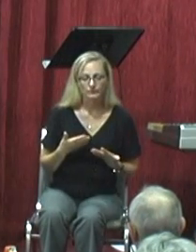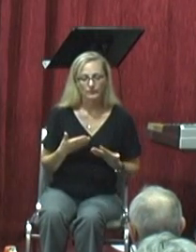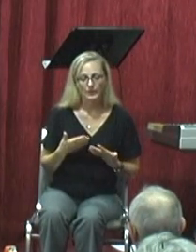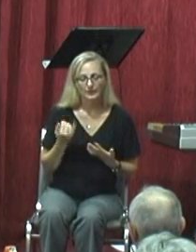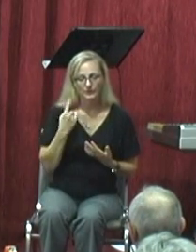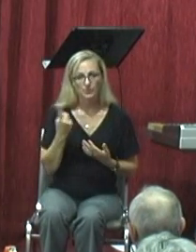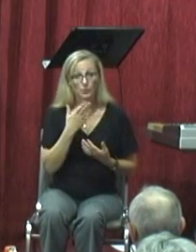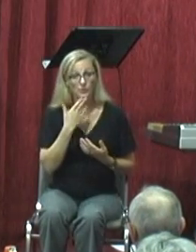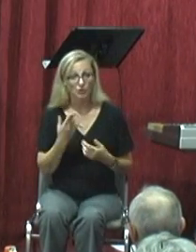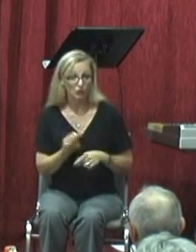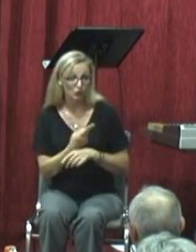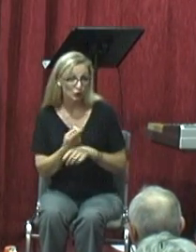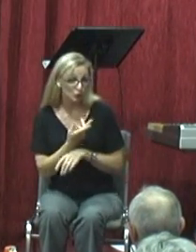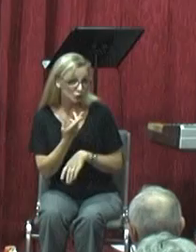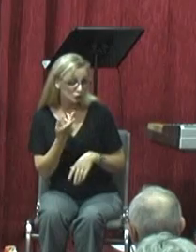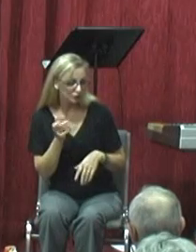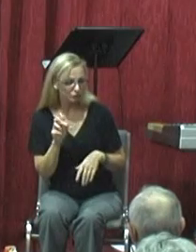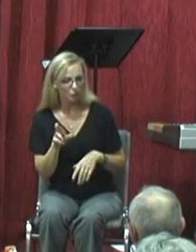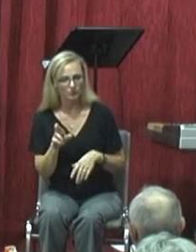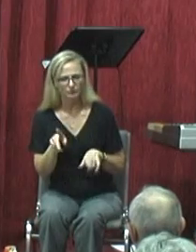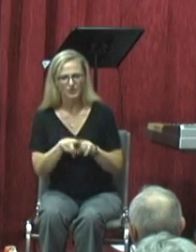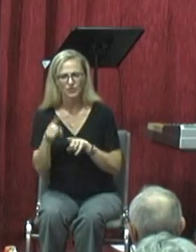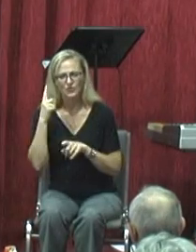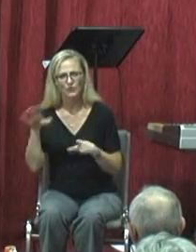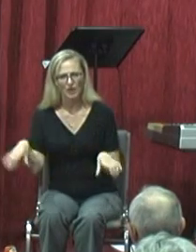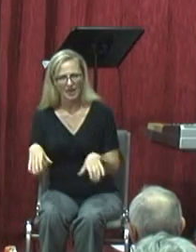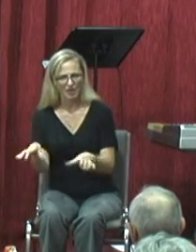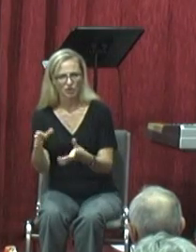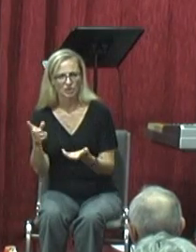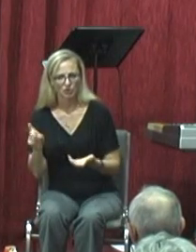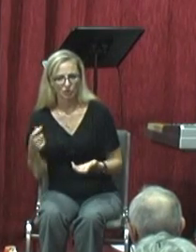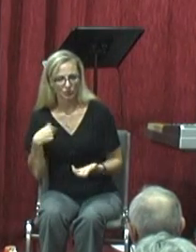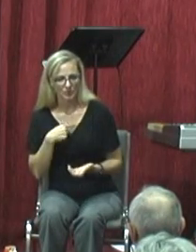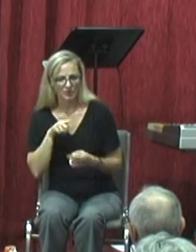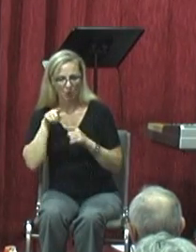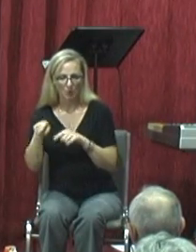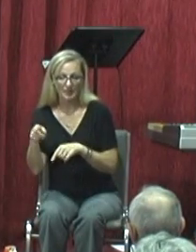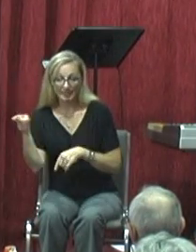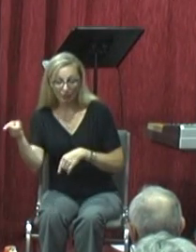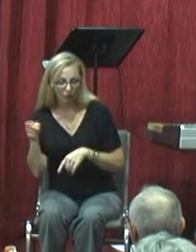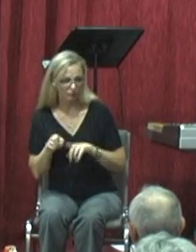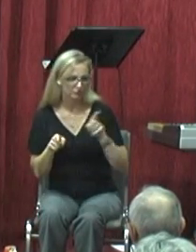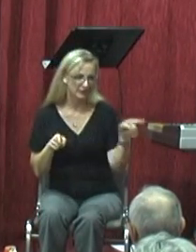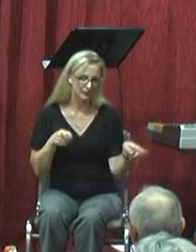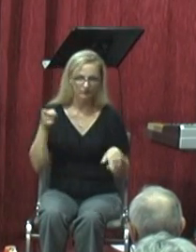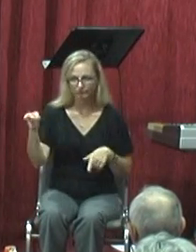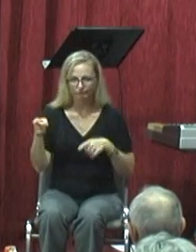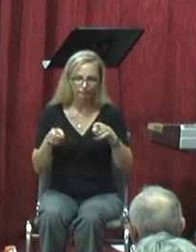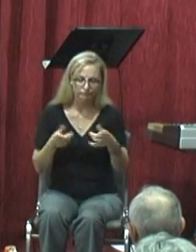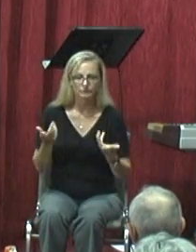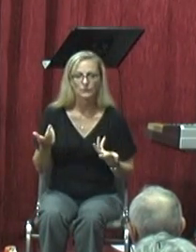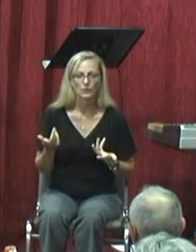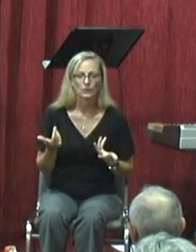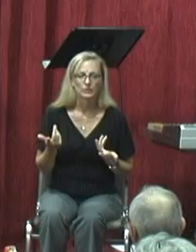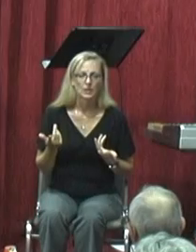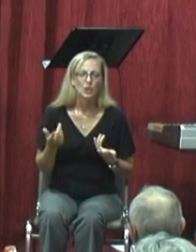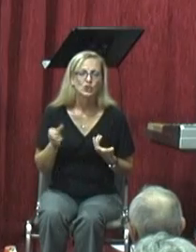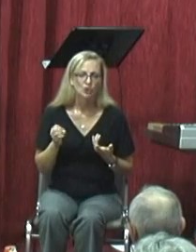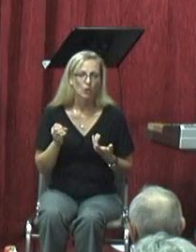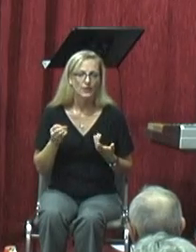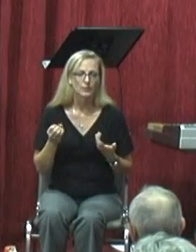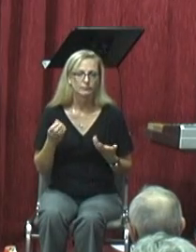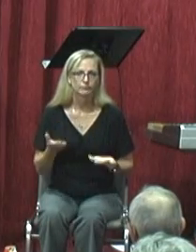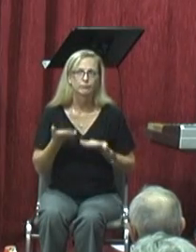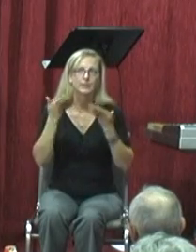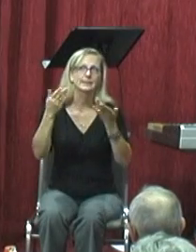something was good to use or not, or also for action. Should we go here or should we do this? They went before the Lord with this. So that's